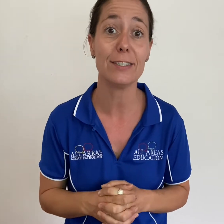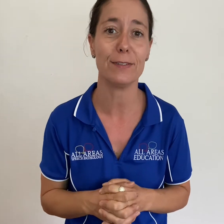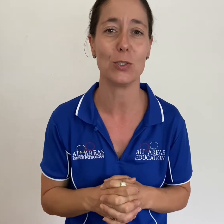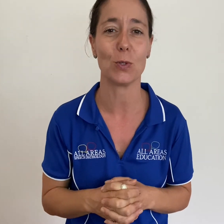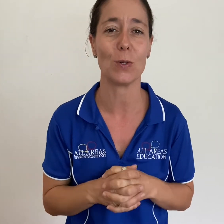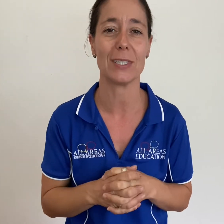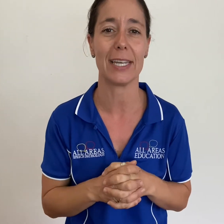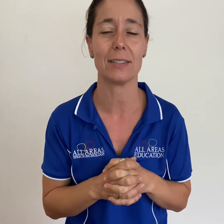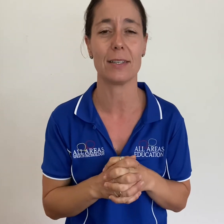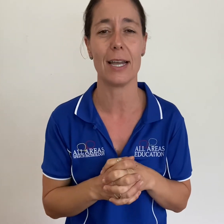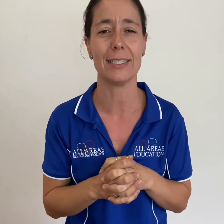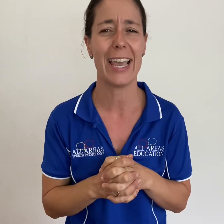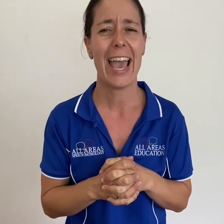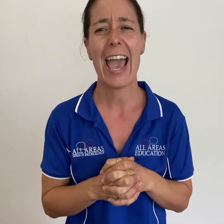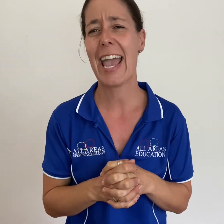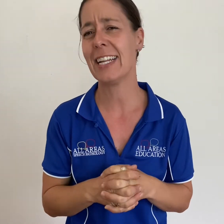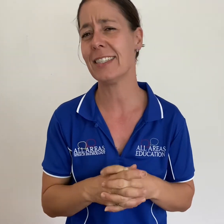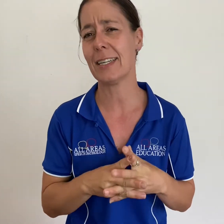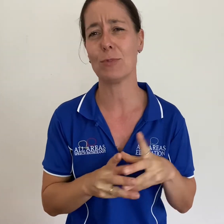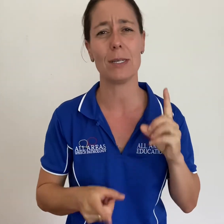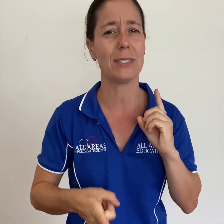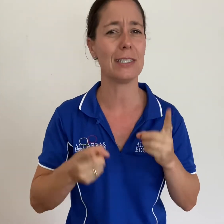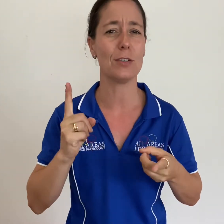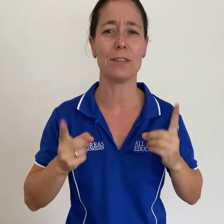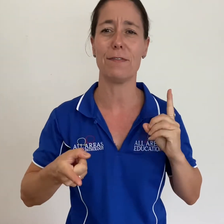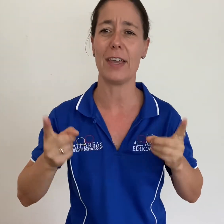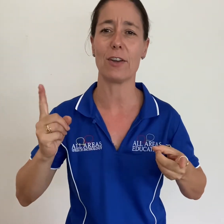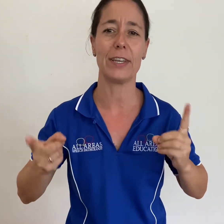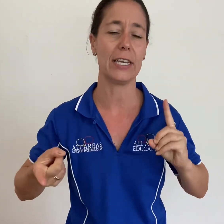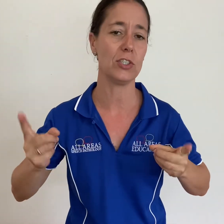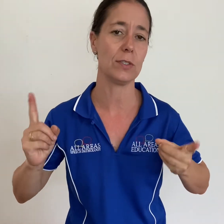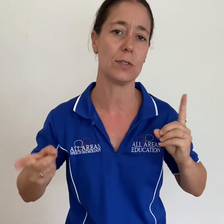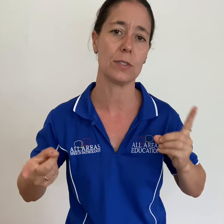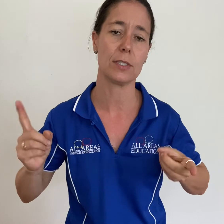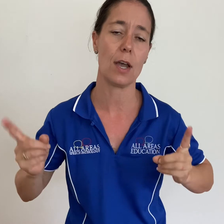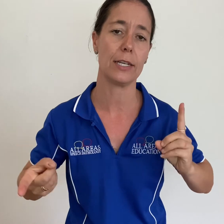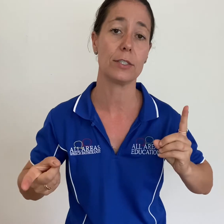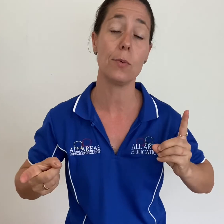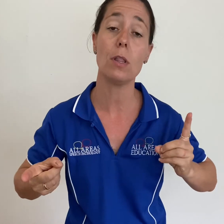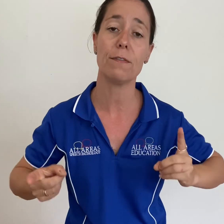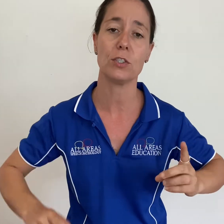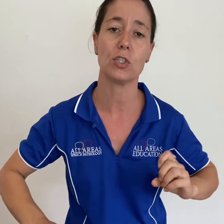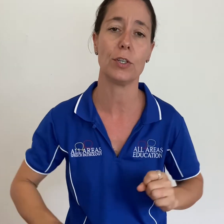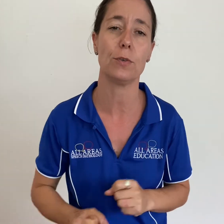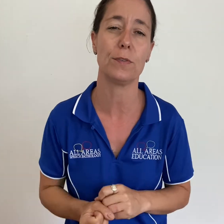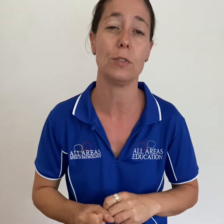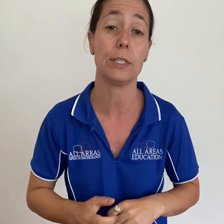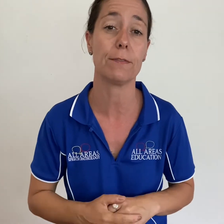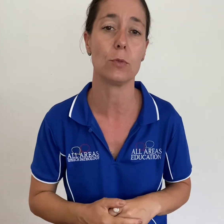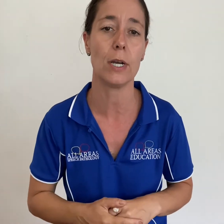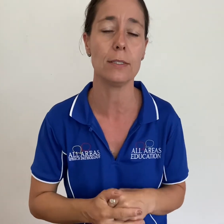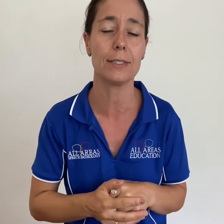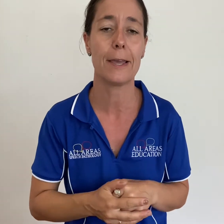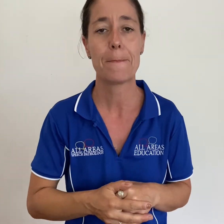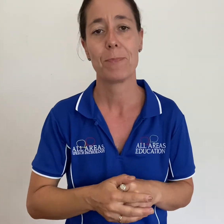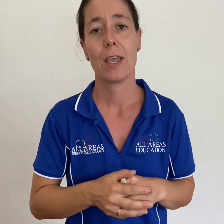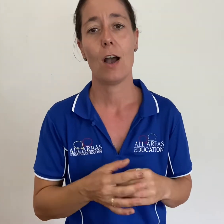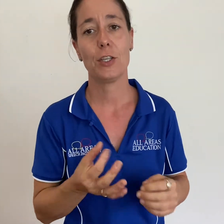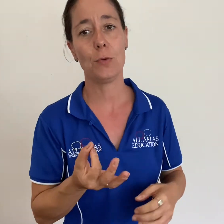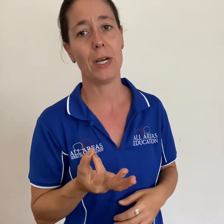individual Auslan signs, and sometimes there's lots of variations on a sign. So I'll often show you a few different ones. You might